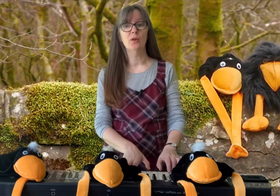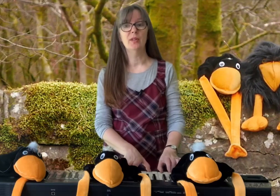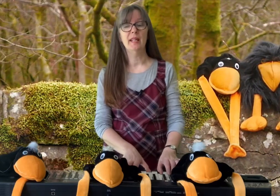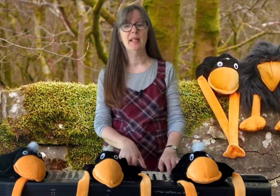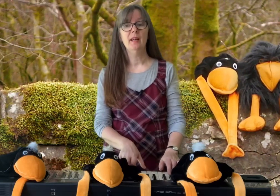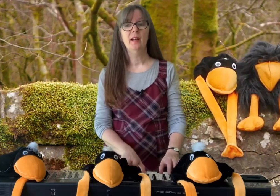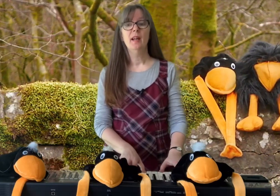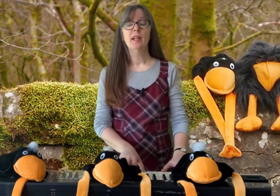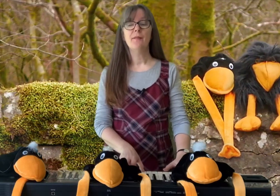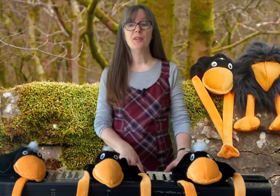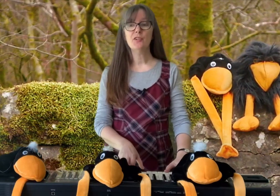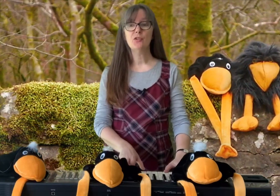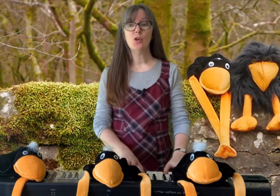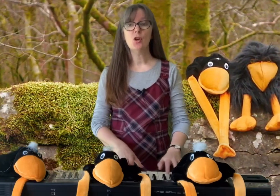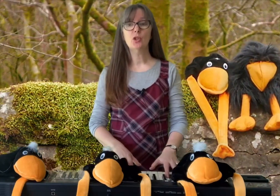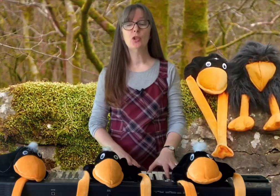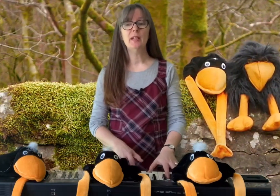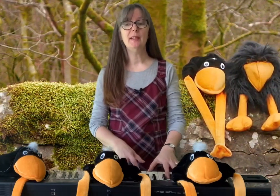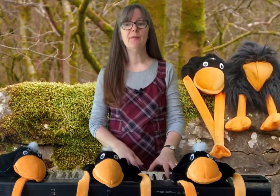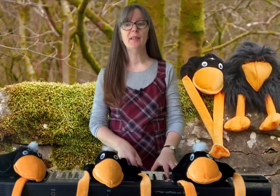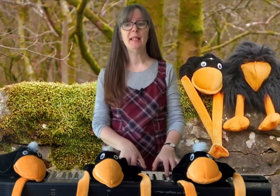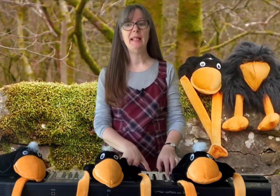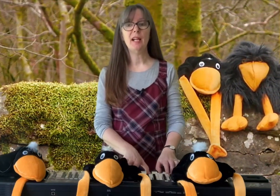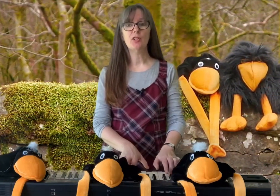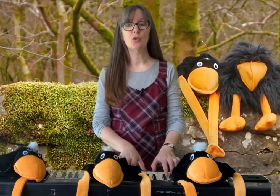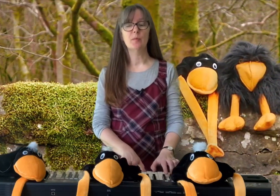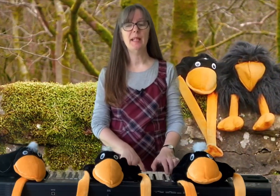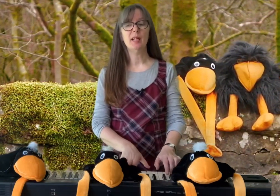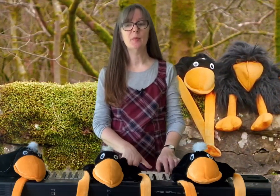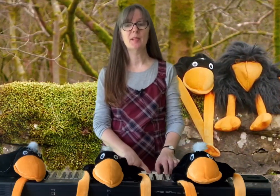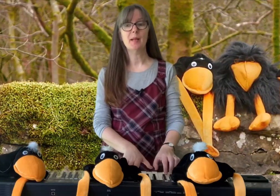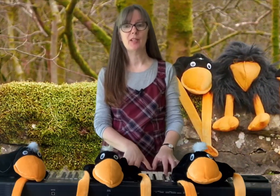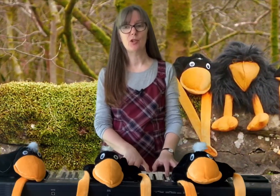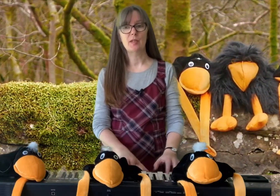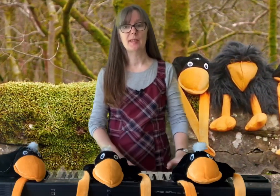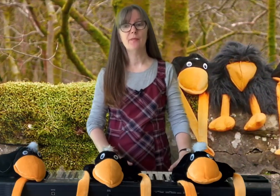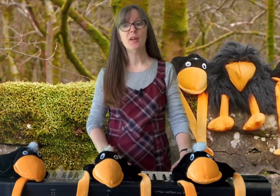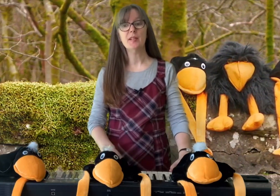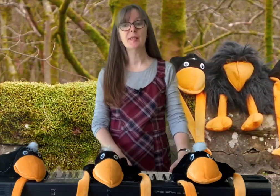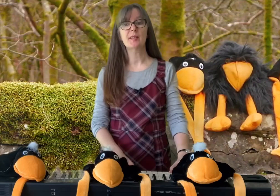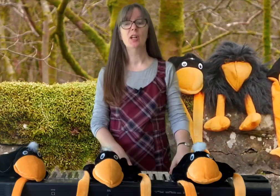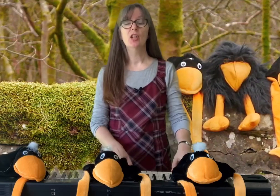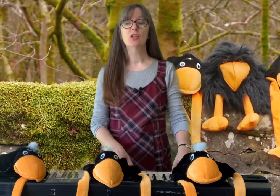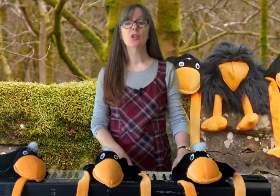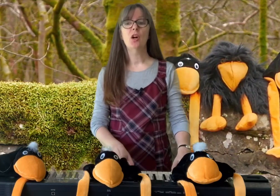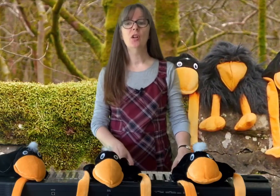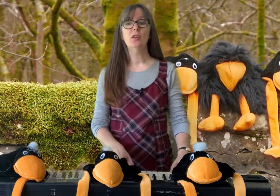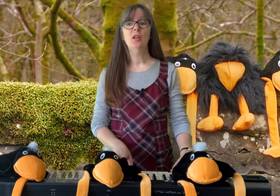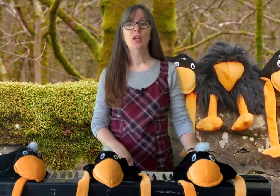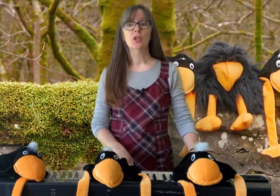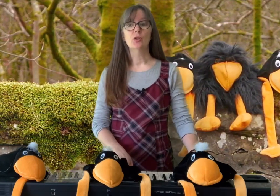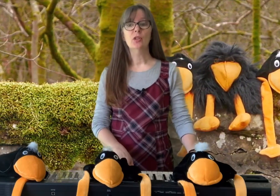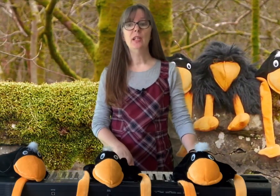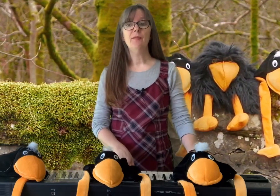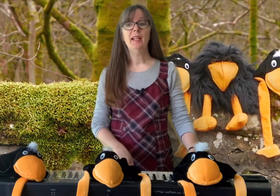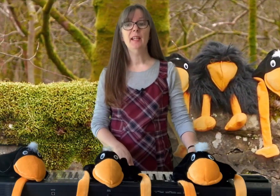morning. The first crow, could they flee at all? Make up some actions. The first crow, could they flee at